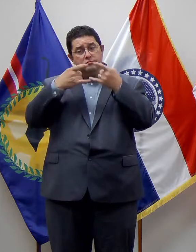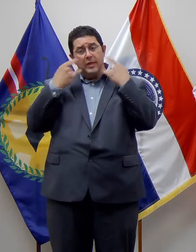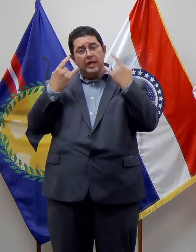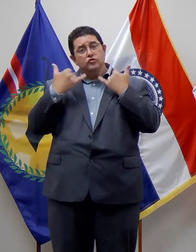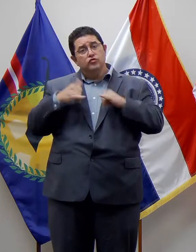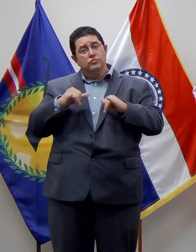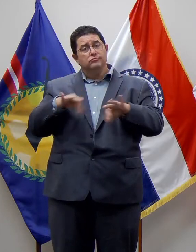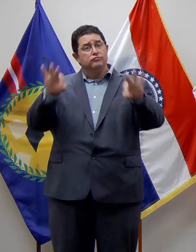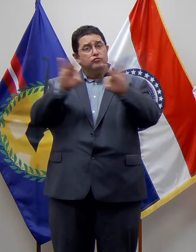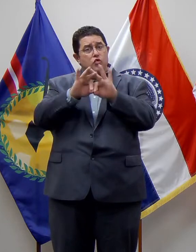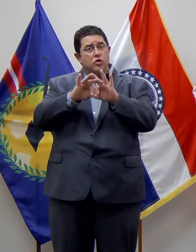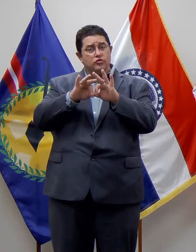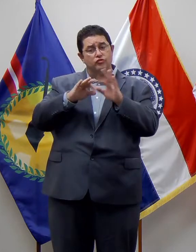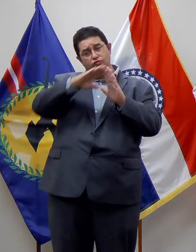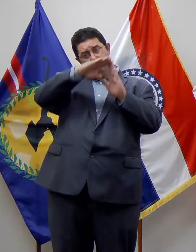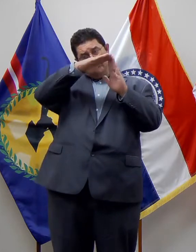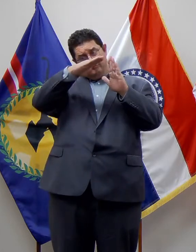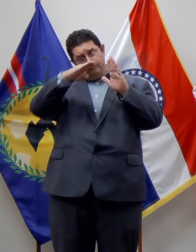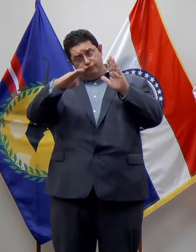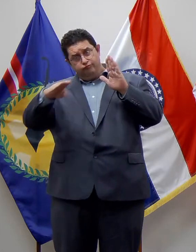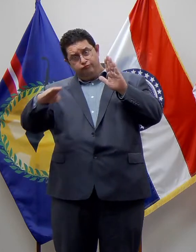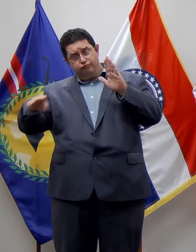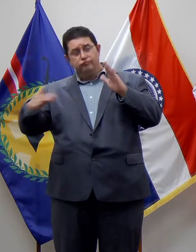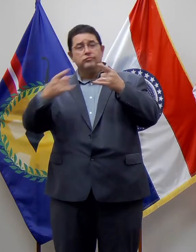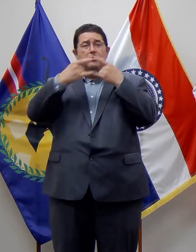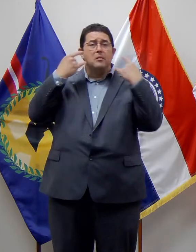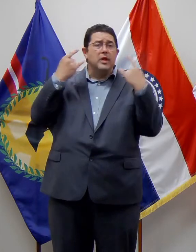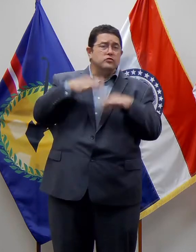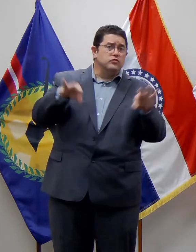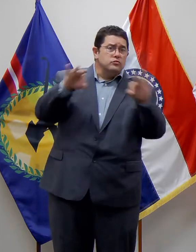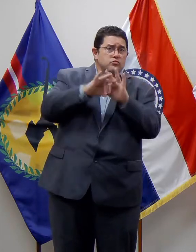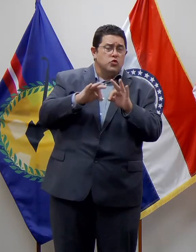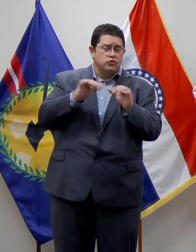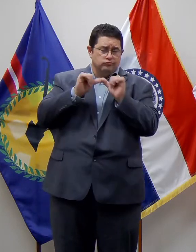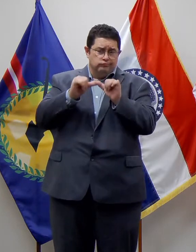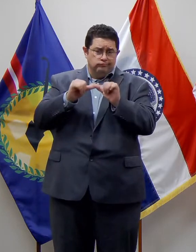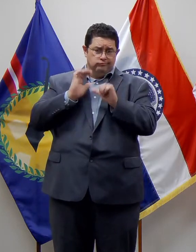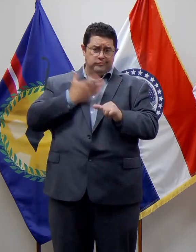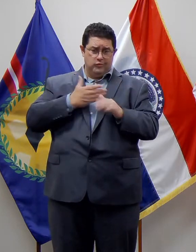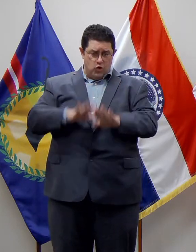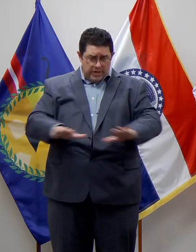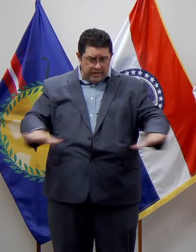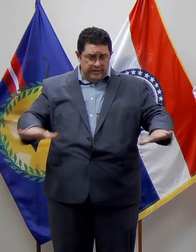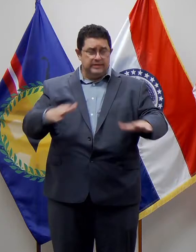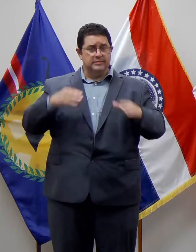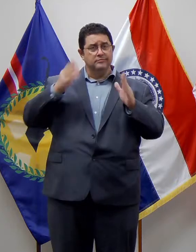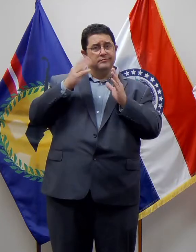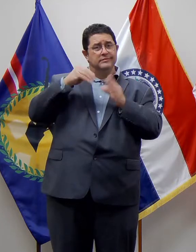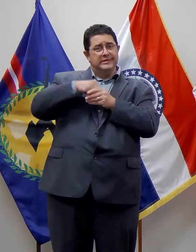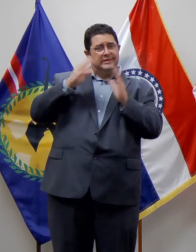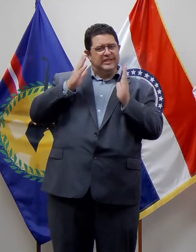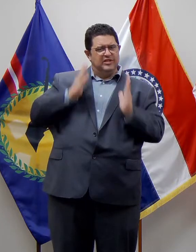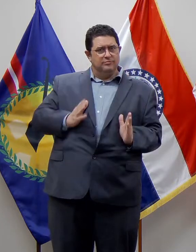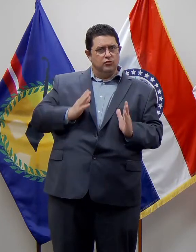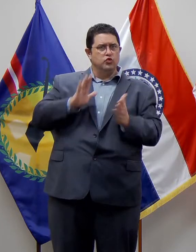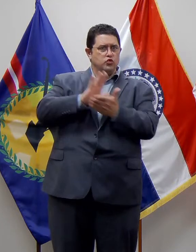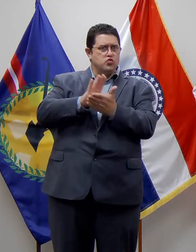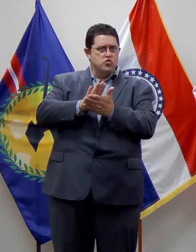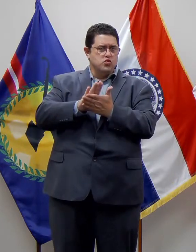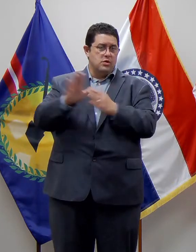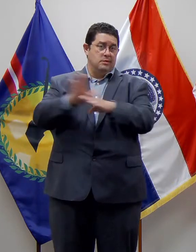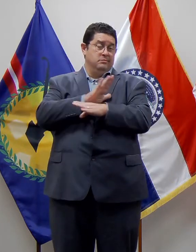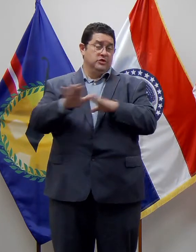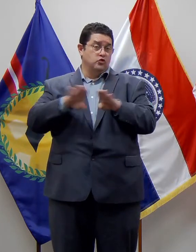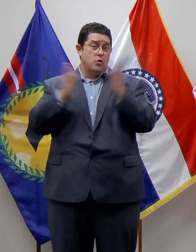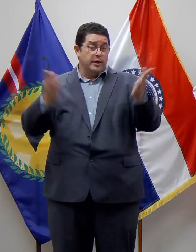keep the virus trending in the right direction. Masks are important to help keep our kids in in-person school and keep our businesses open.